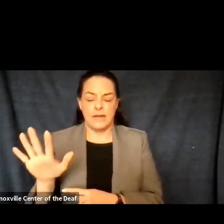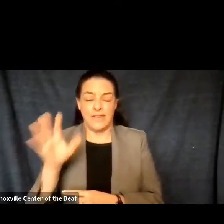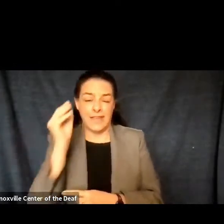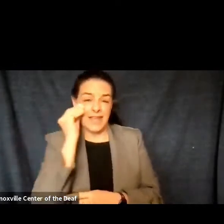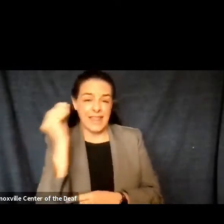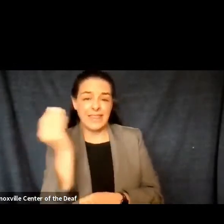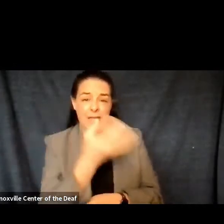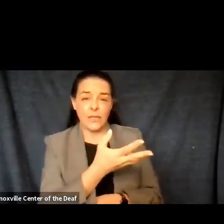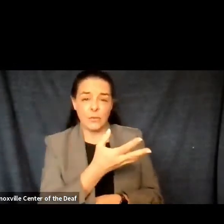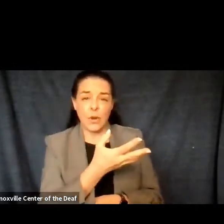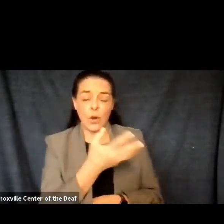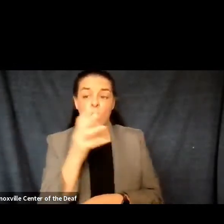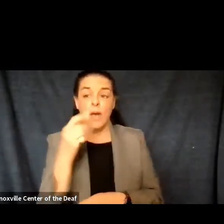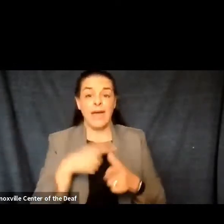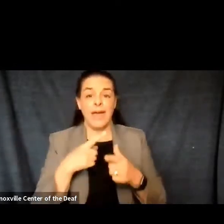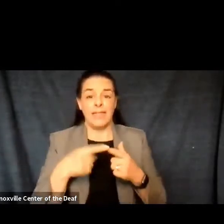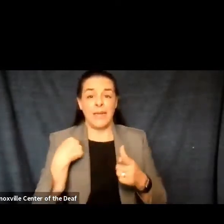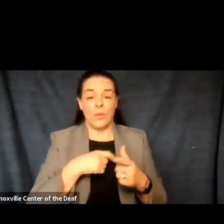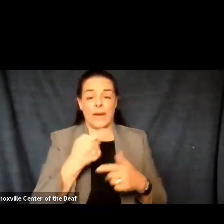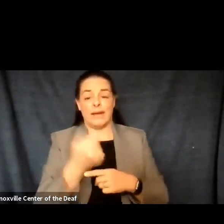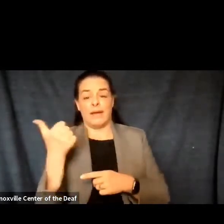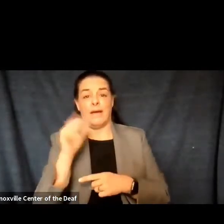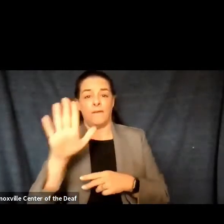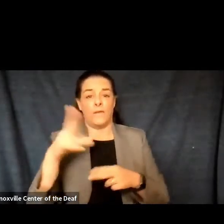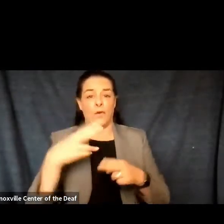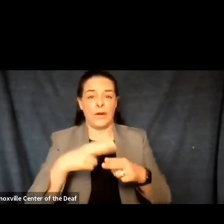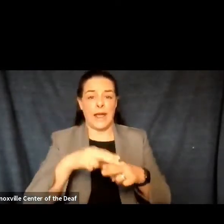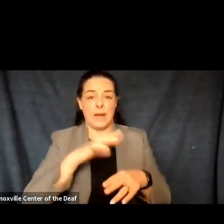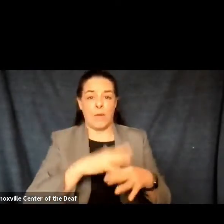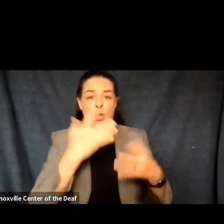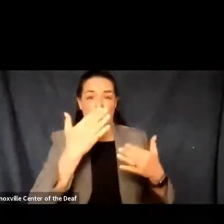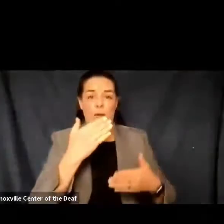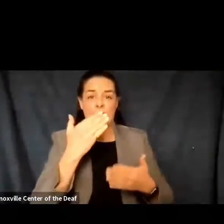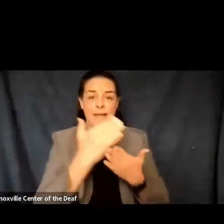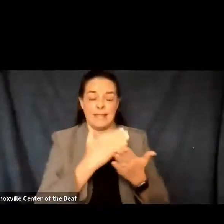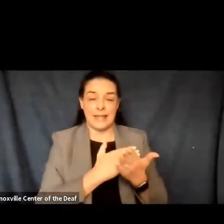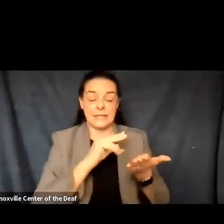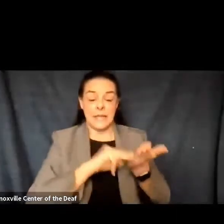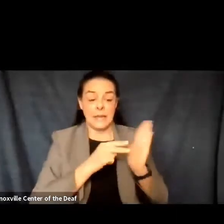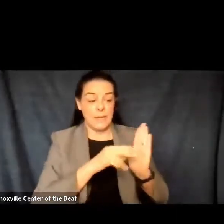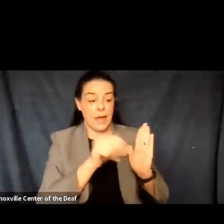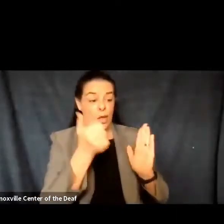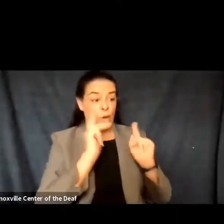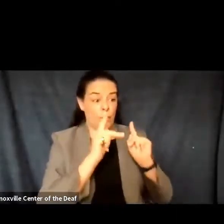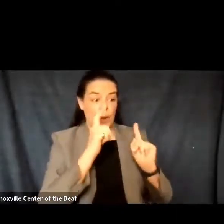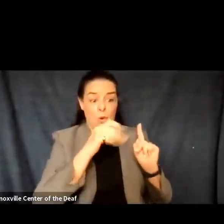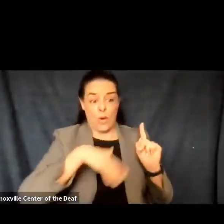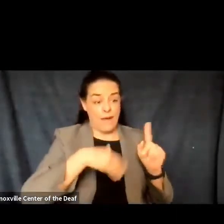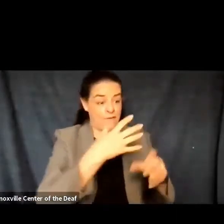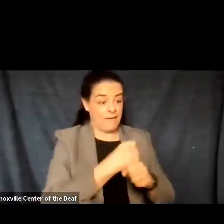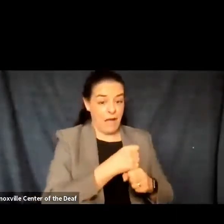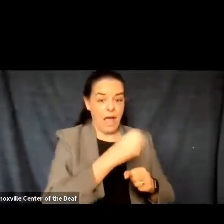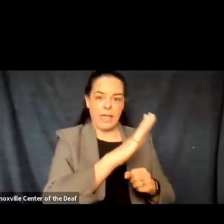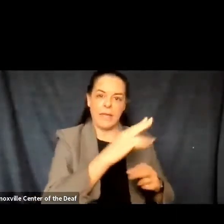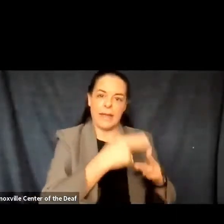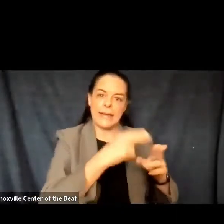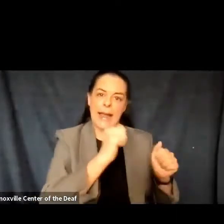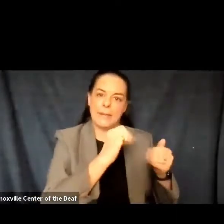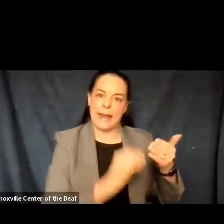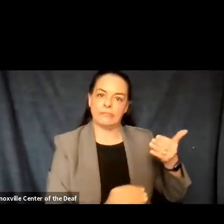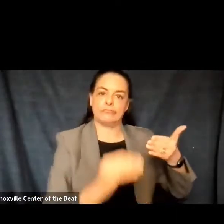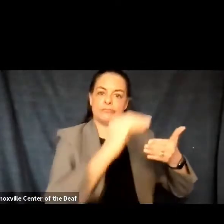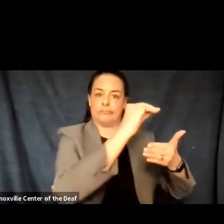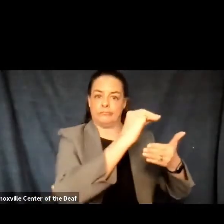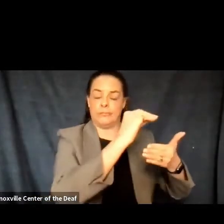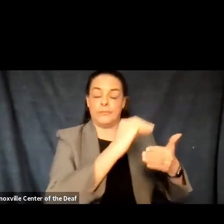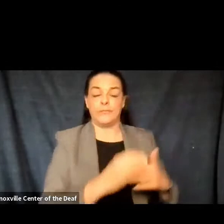865-215-5555 so that we can take your name off the wait list. And this will let folks who haven't received their vaccine move up the list. Before we get